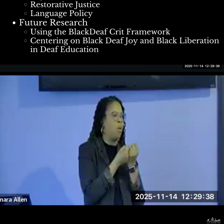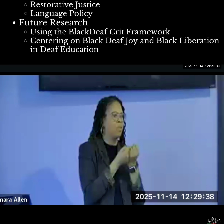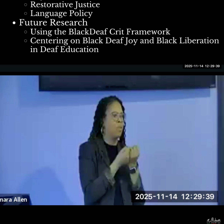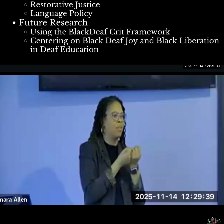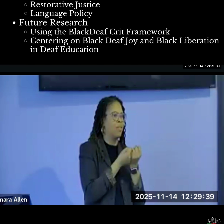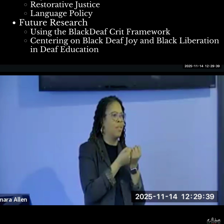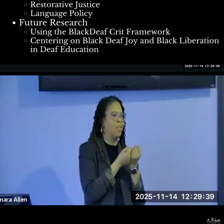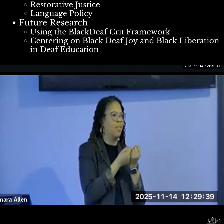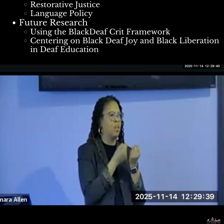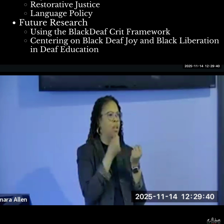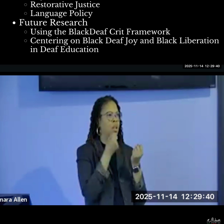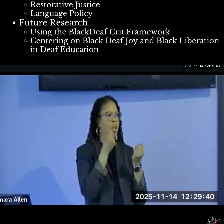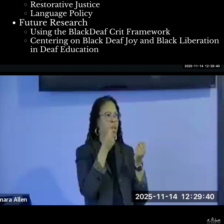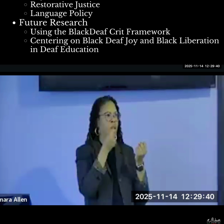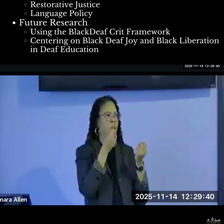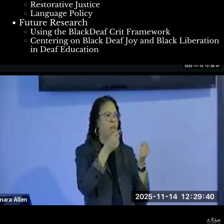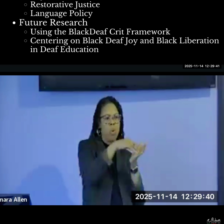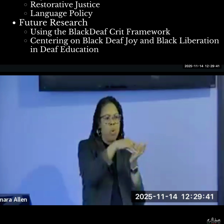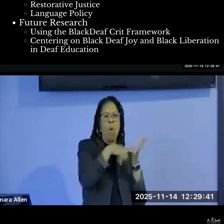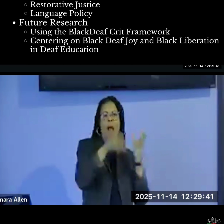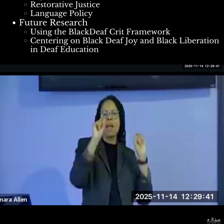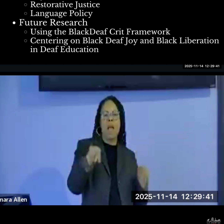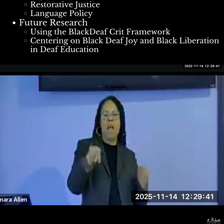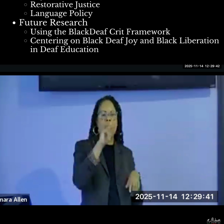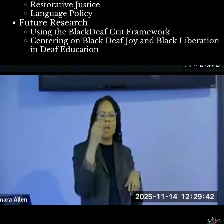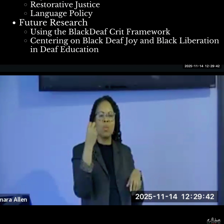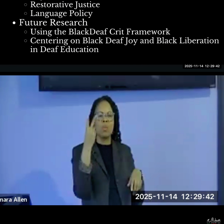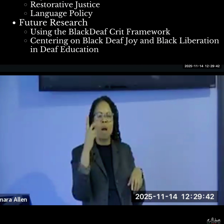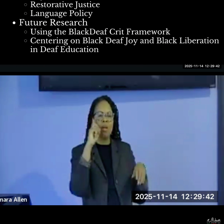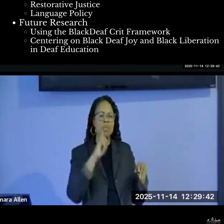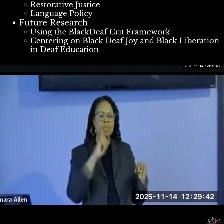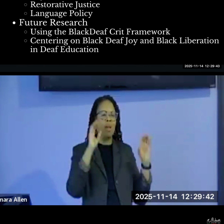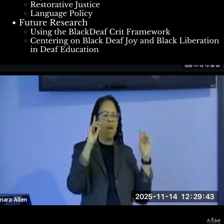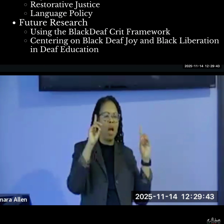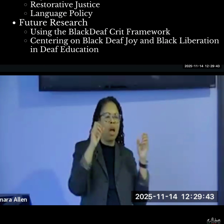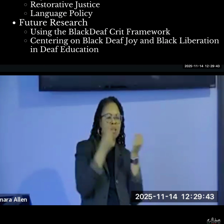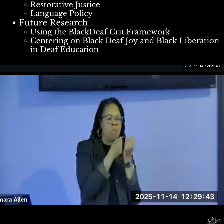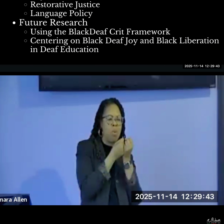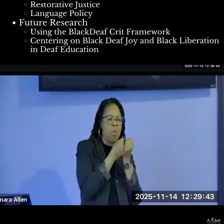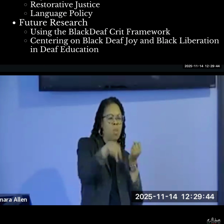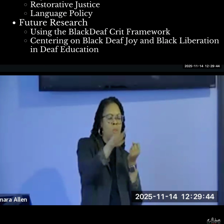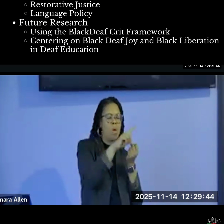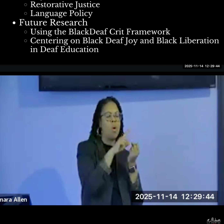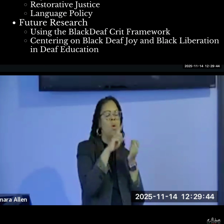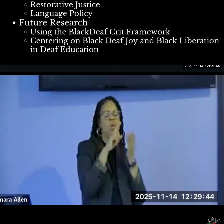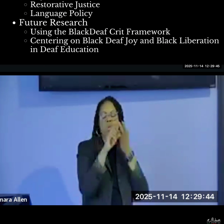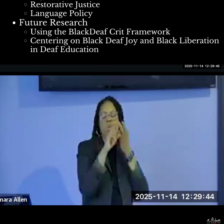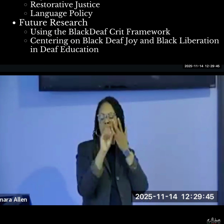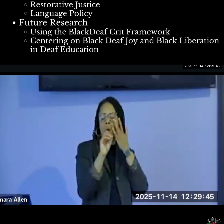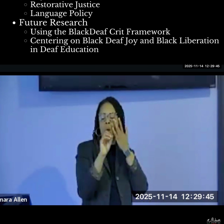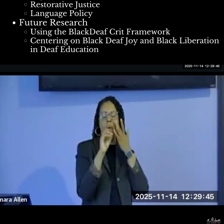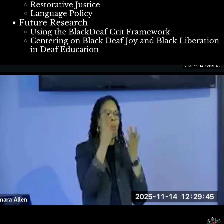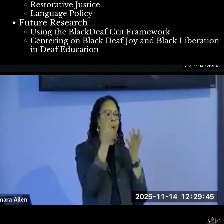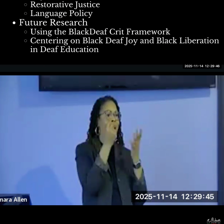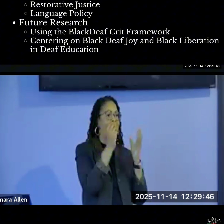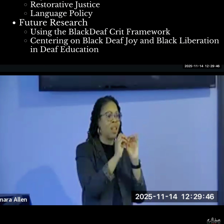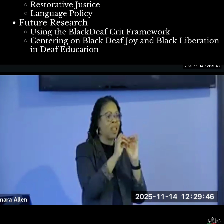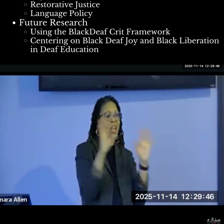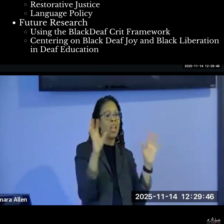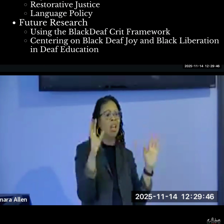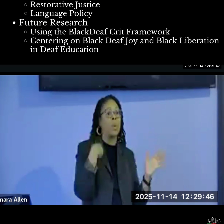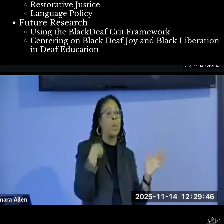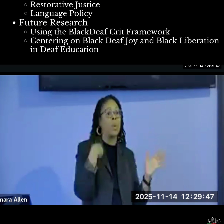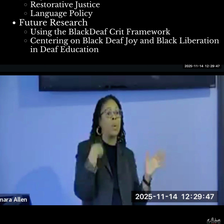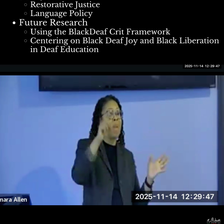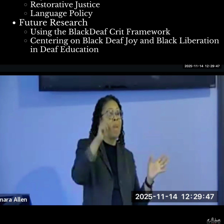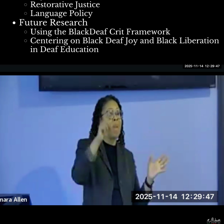myself, what can I do to support? What can I do to make sure that Black deaf students who